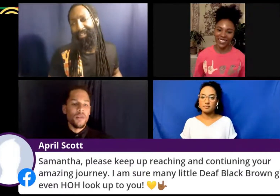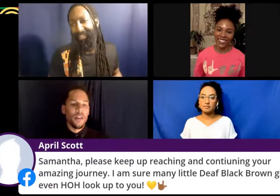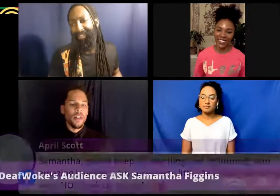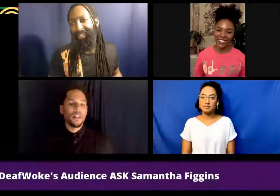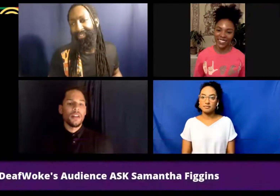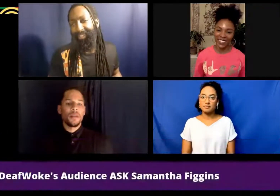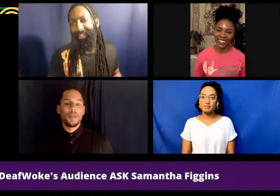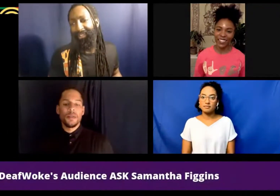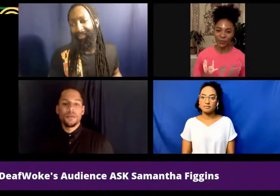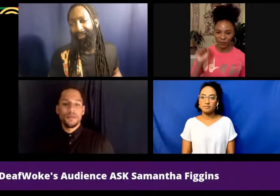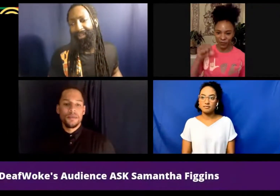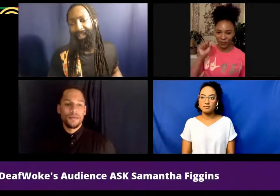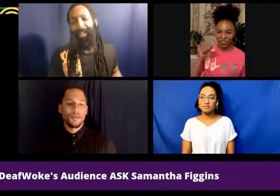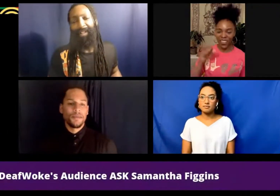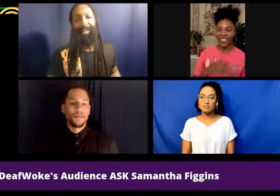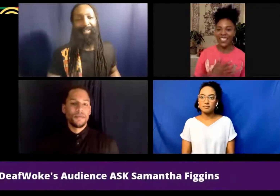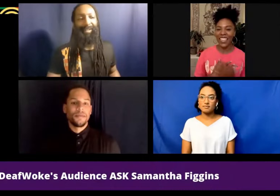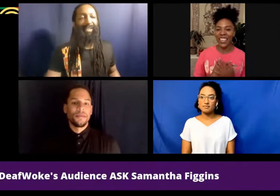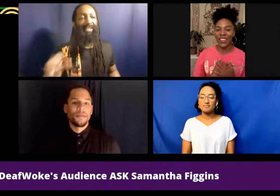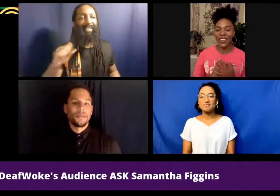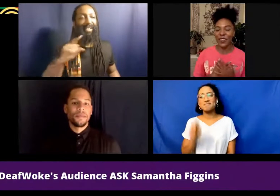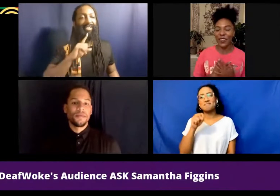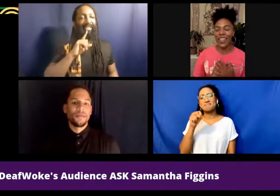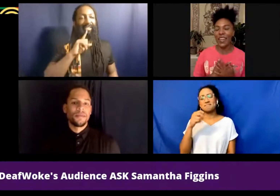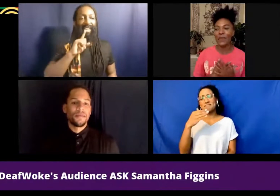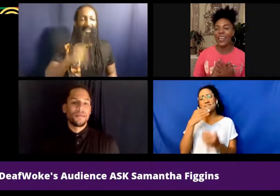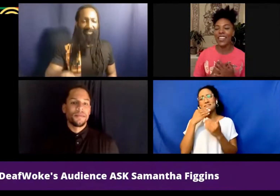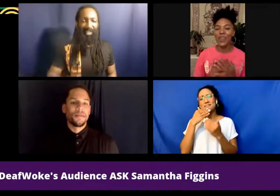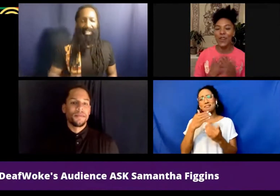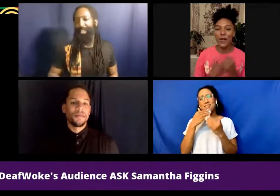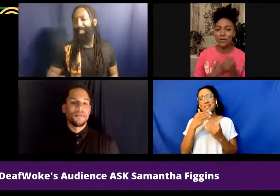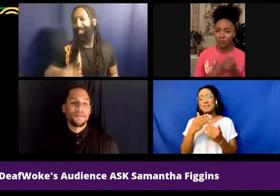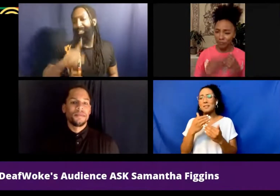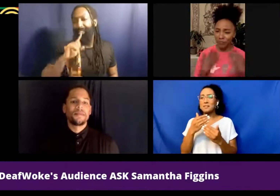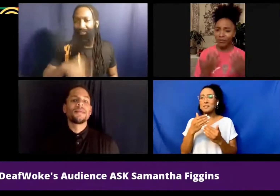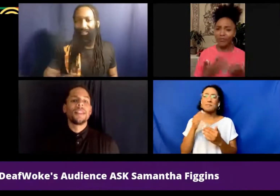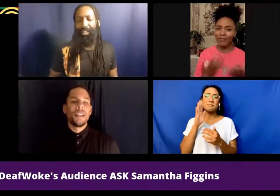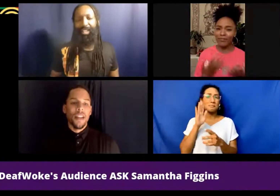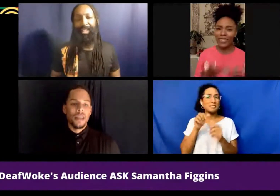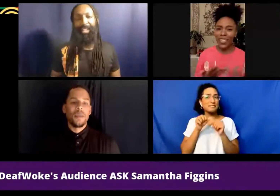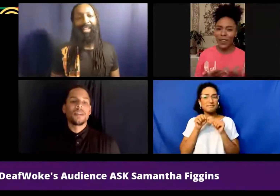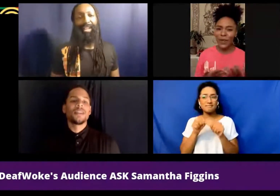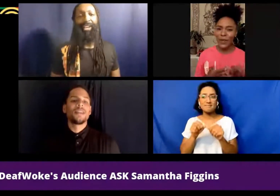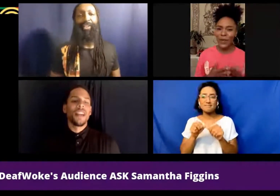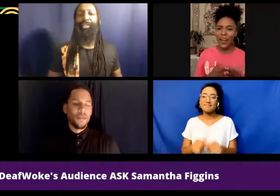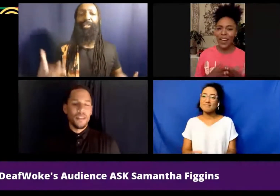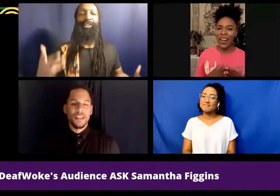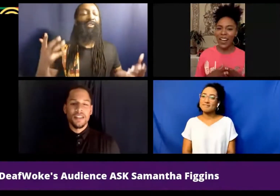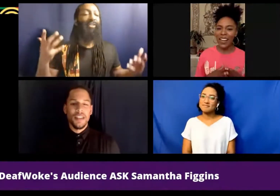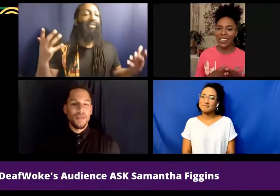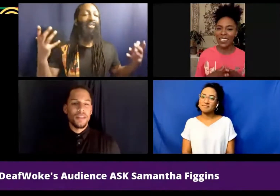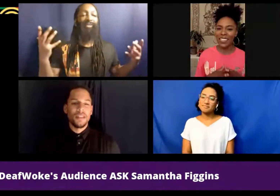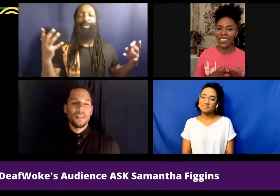even hard of hearing, look up to you. Yes, thank you. I am. Definitely.